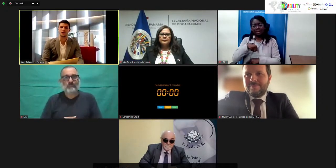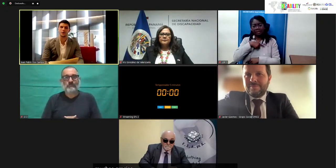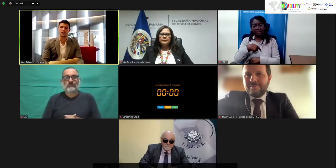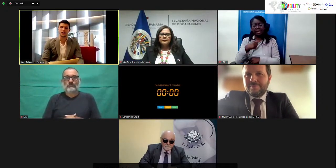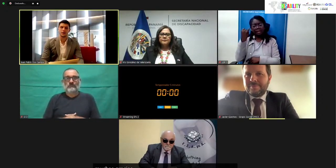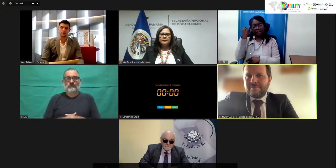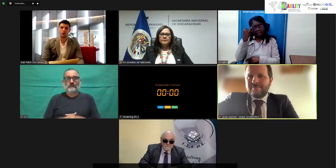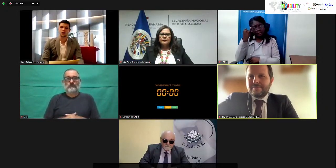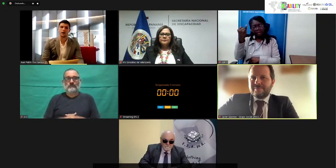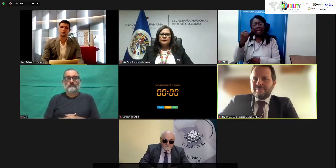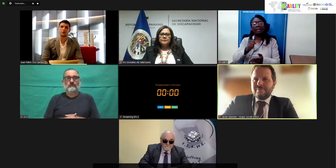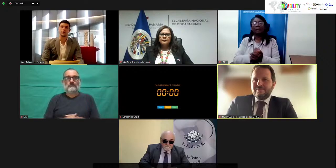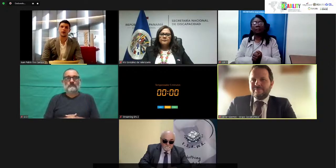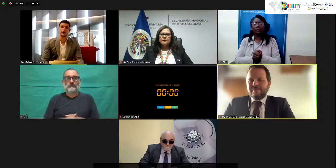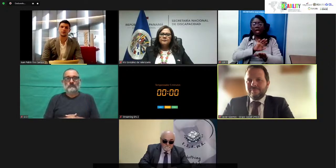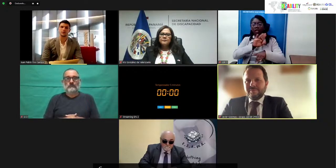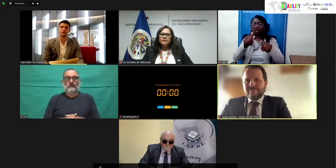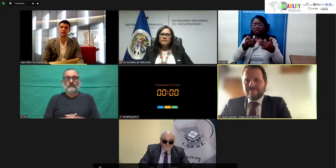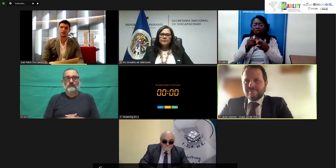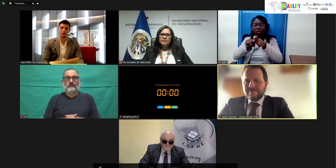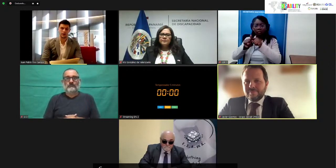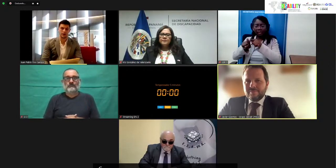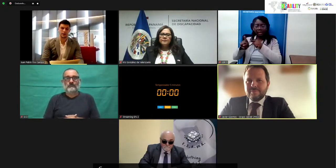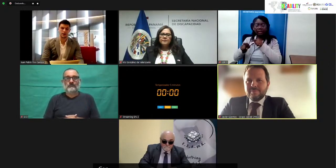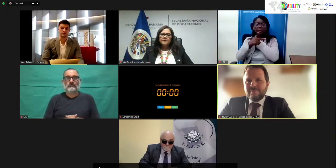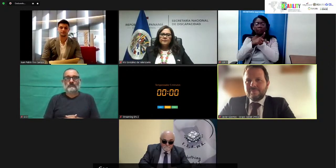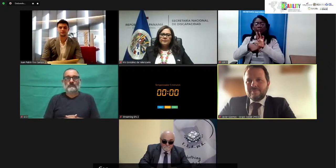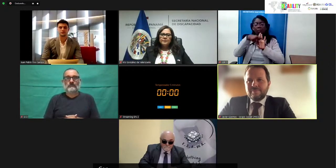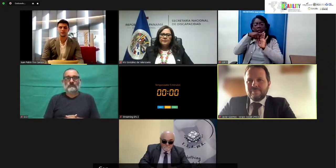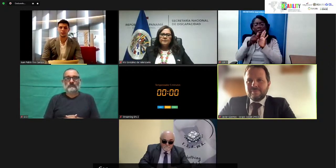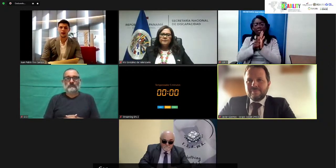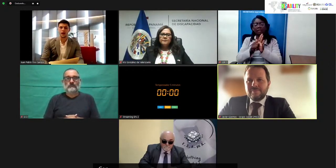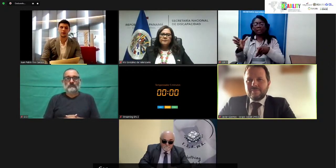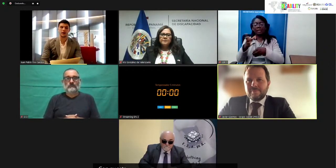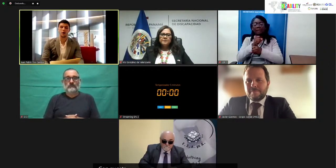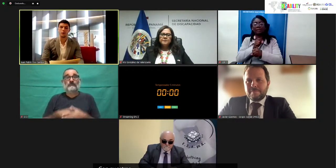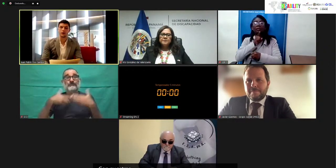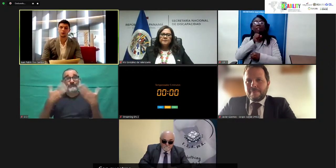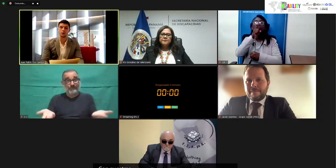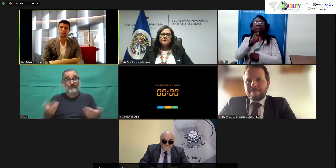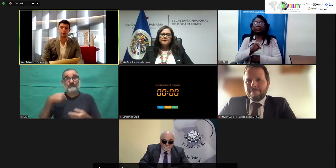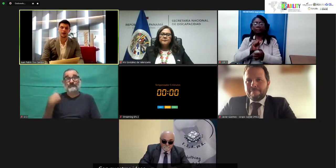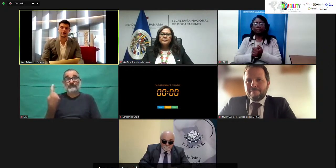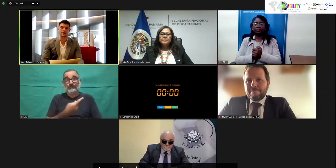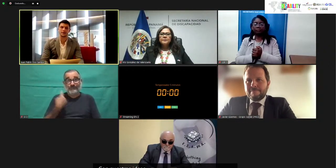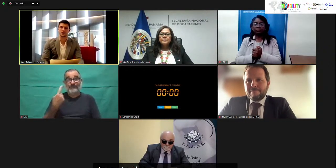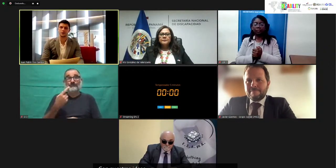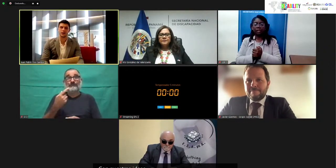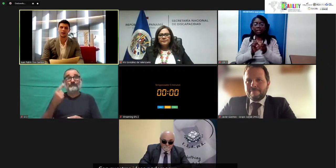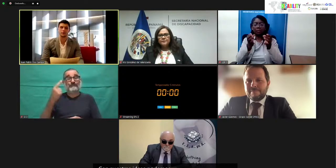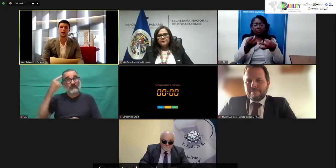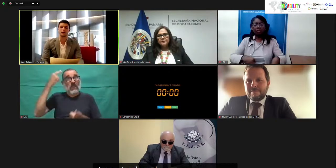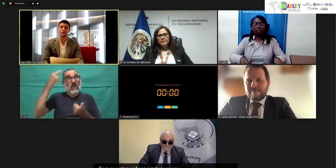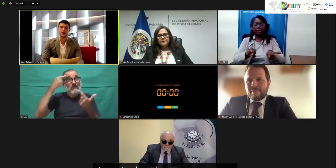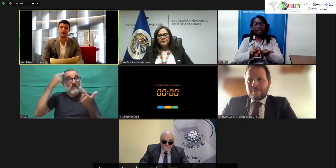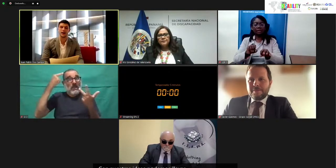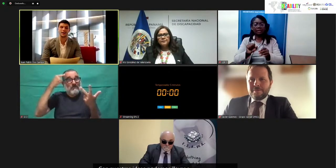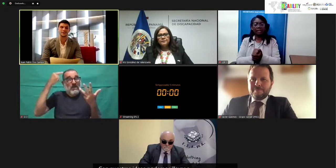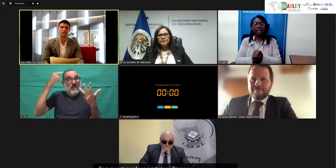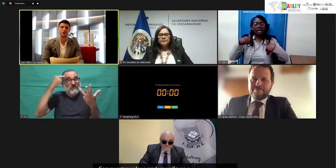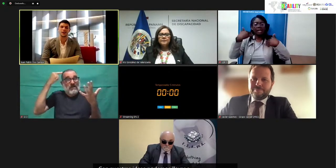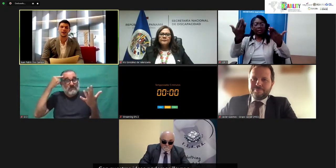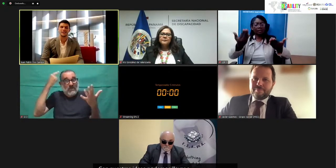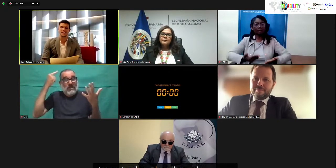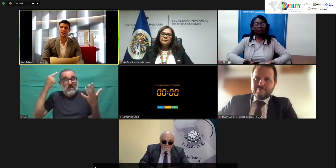ideas we can carry out all of these projects and make them a reality we are at a very important